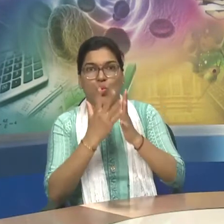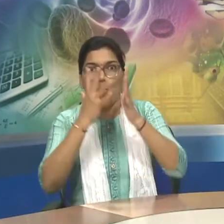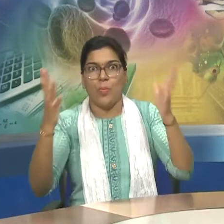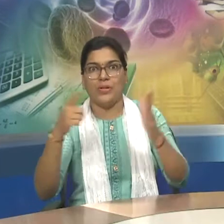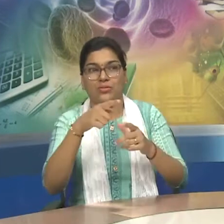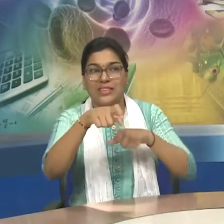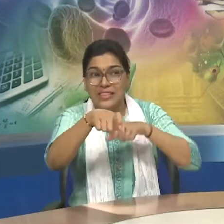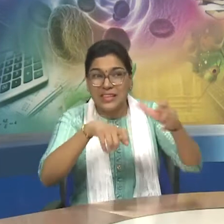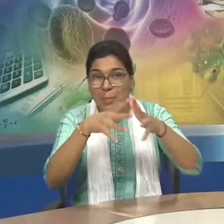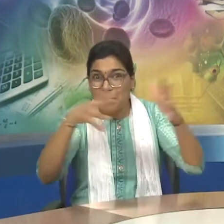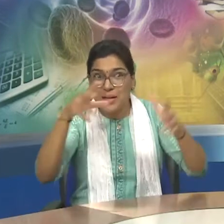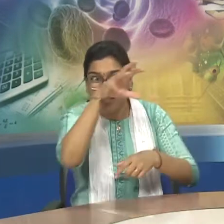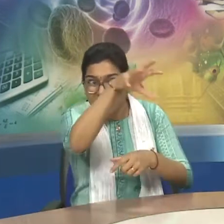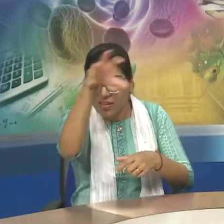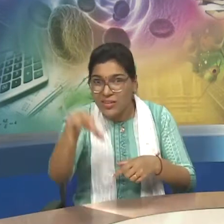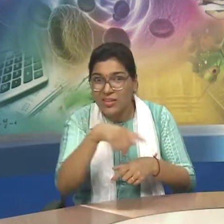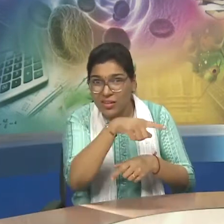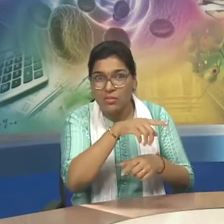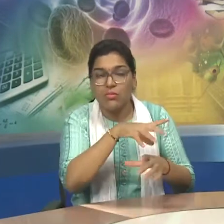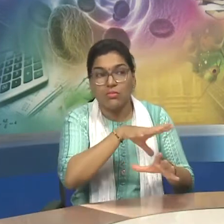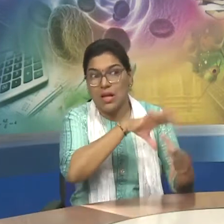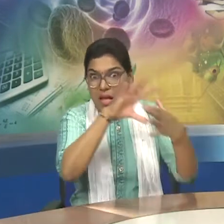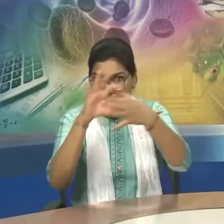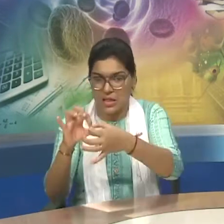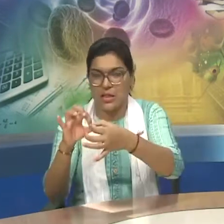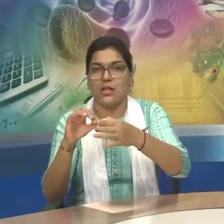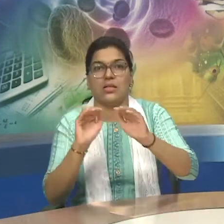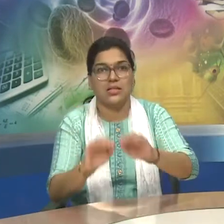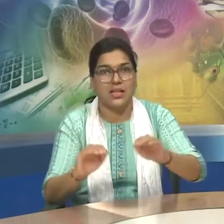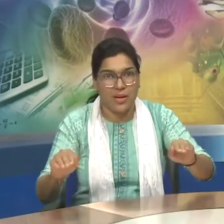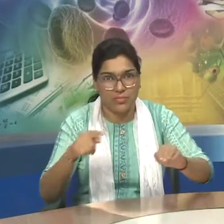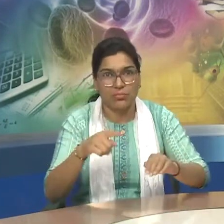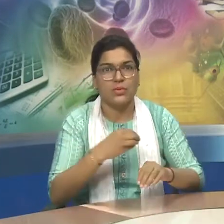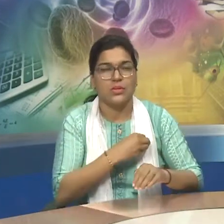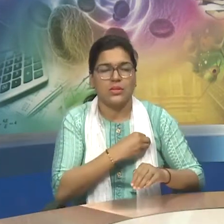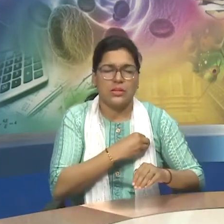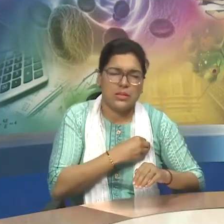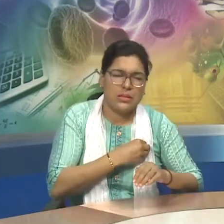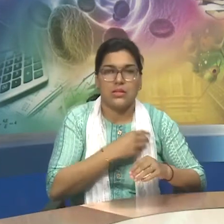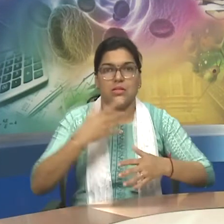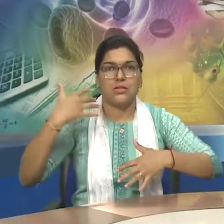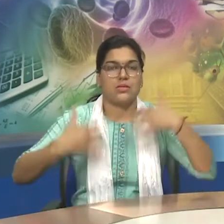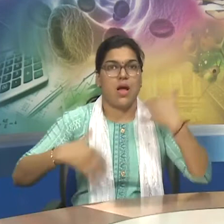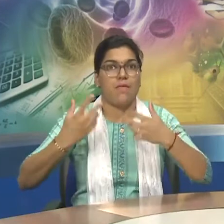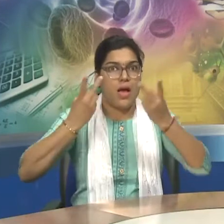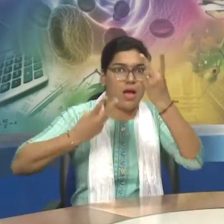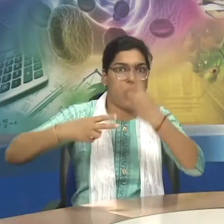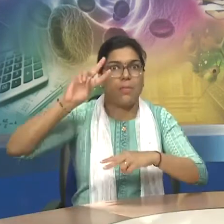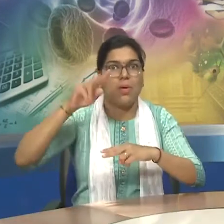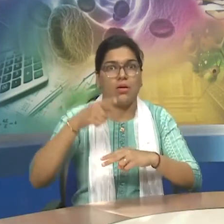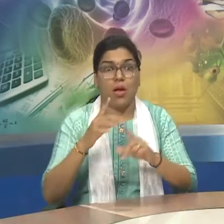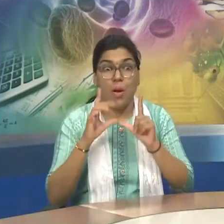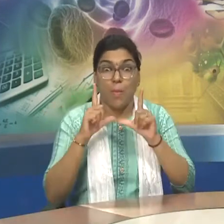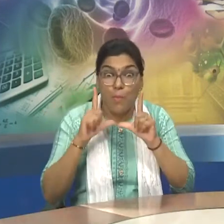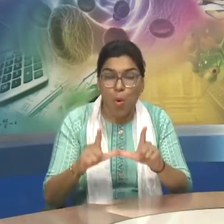Yes, these children represent only the